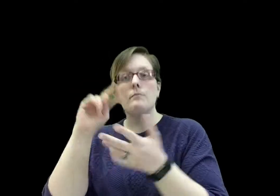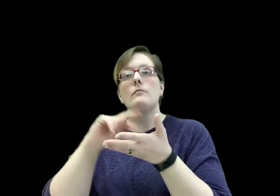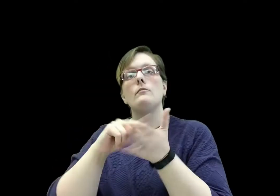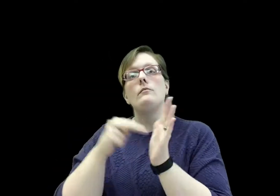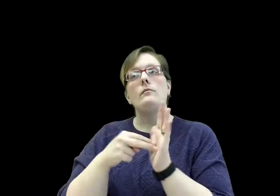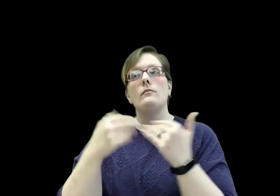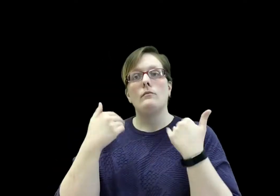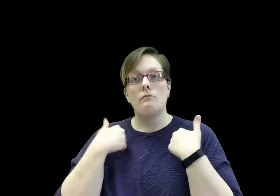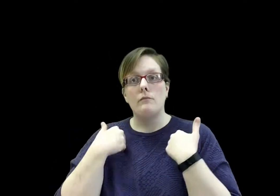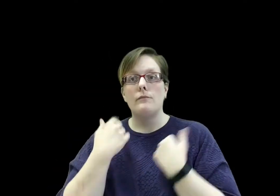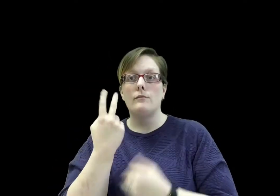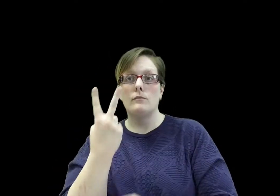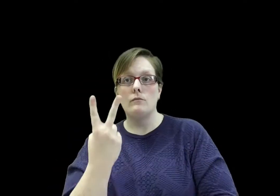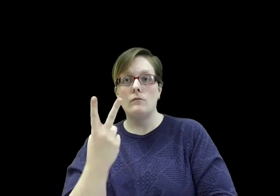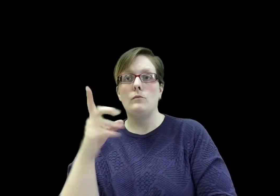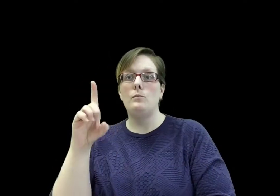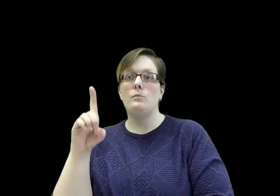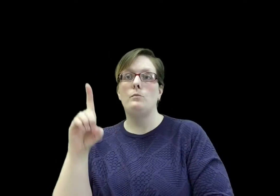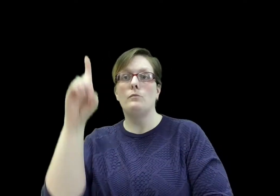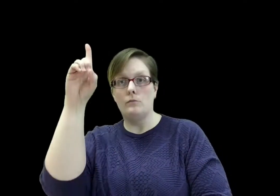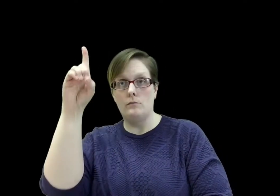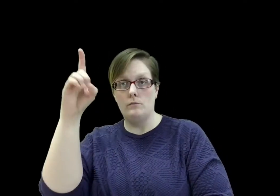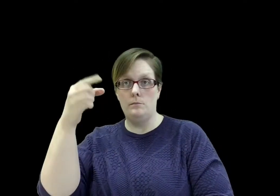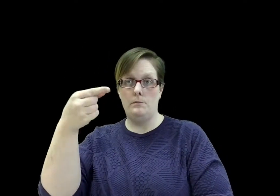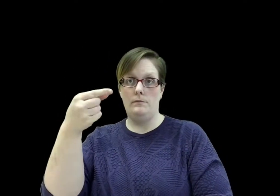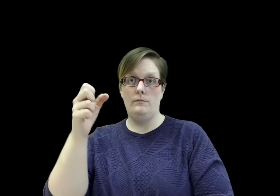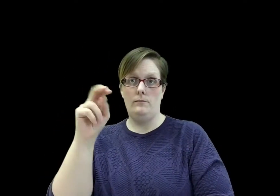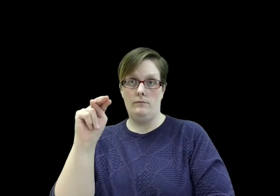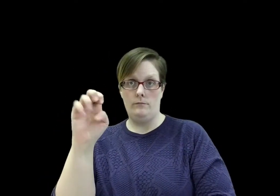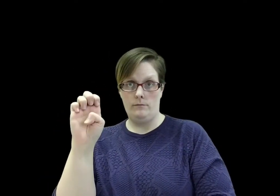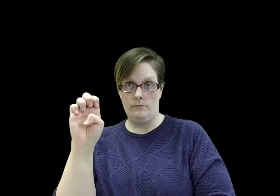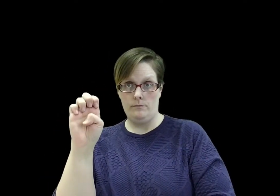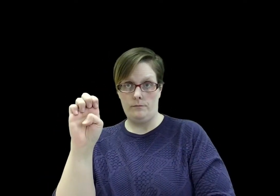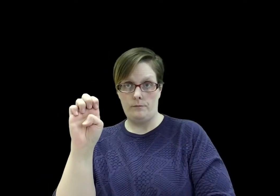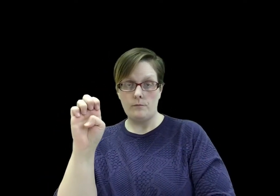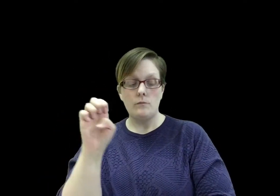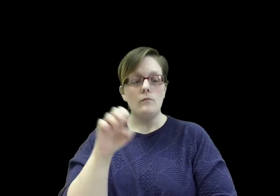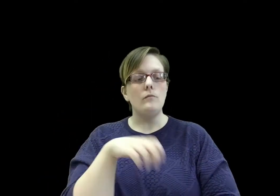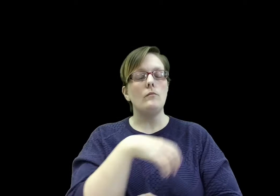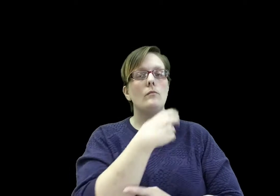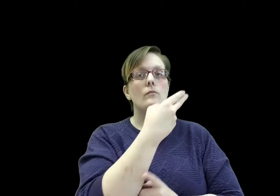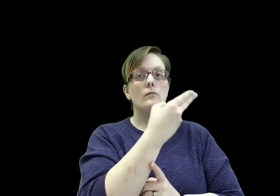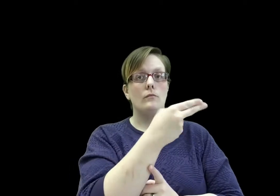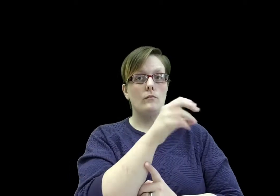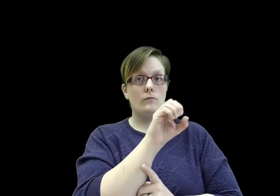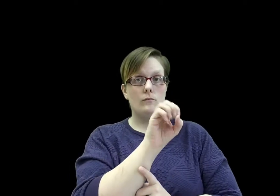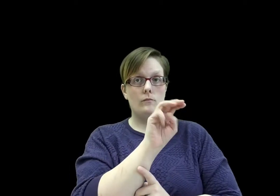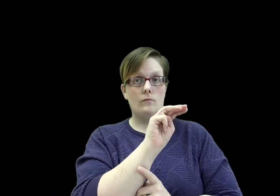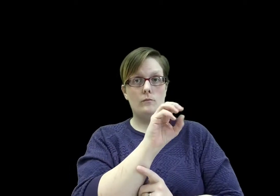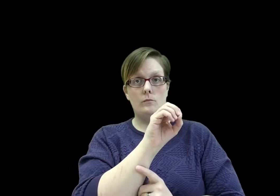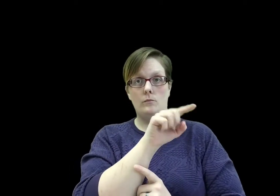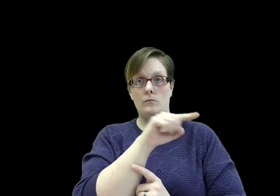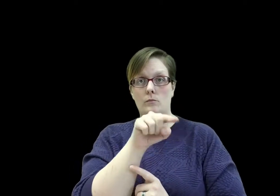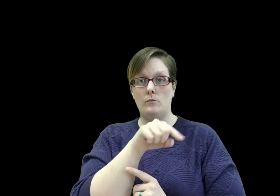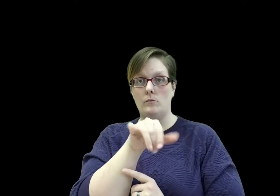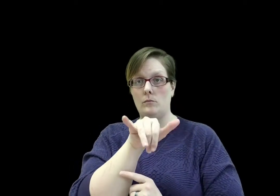means they have two dominant genes if it's homozygous dominant. If